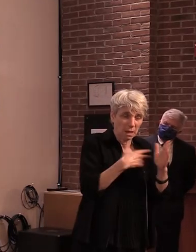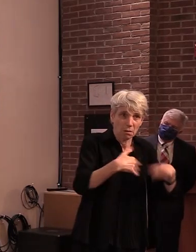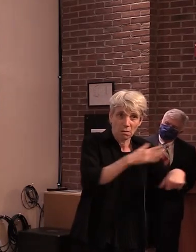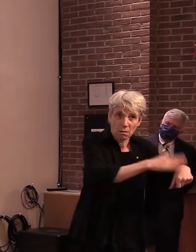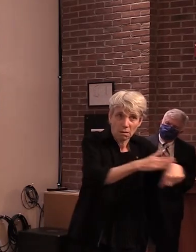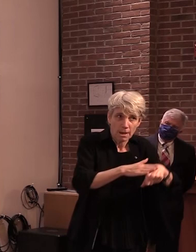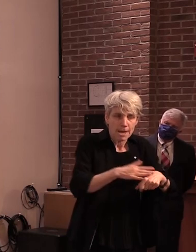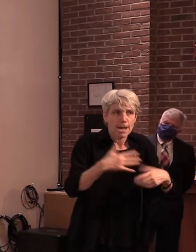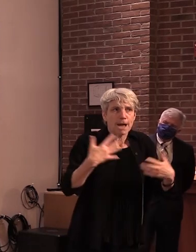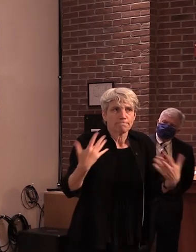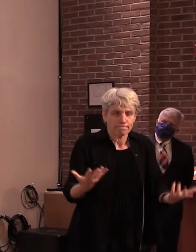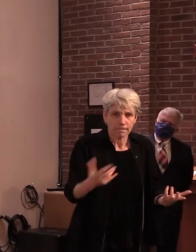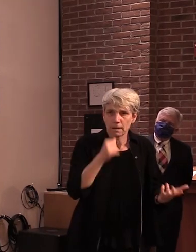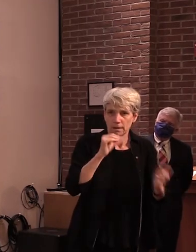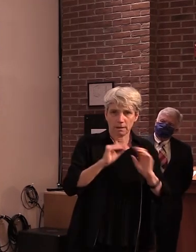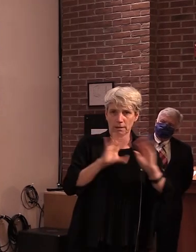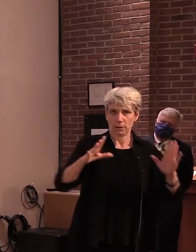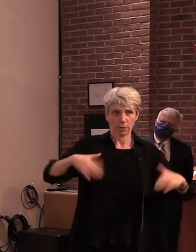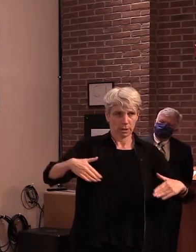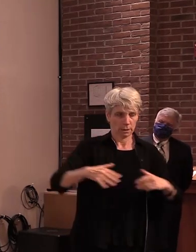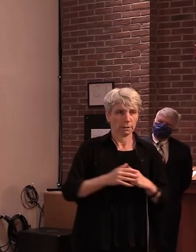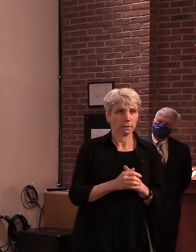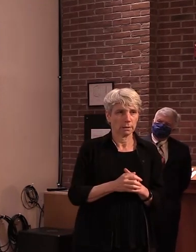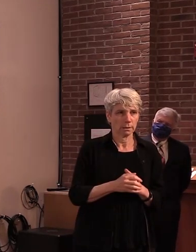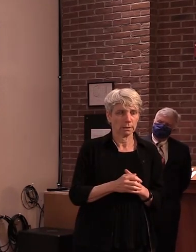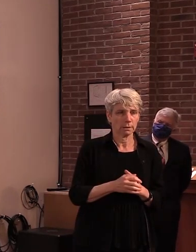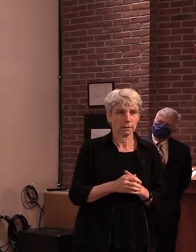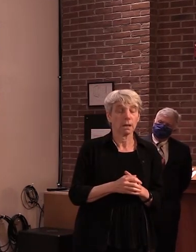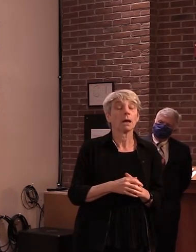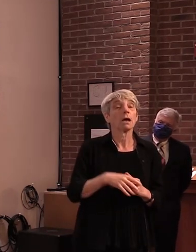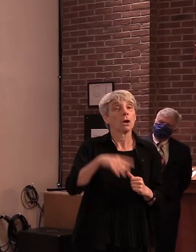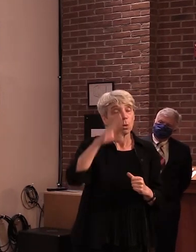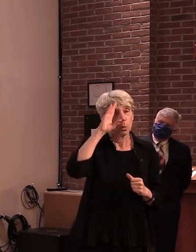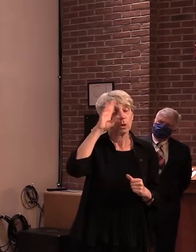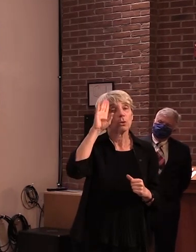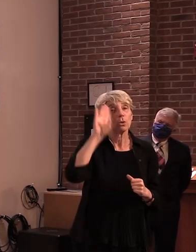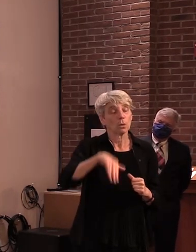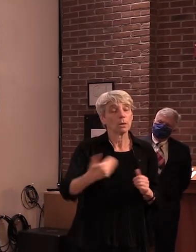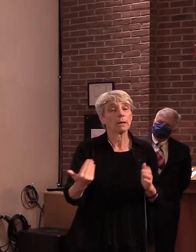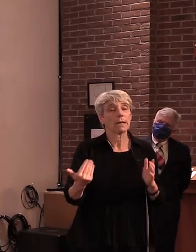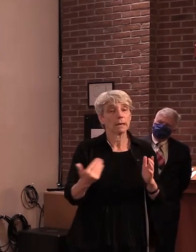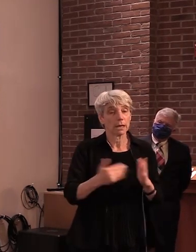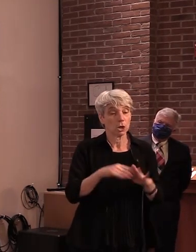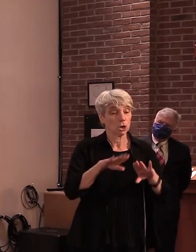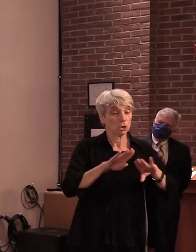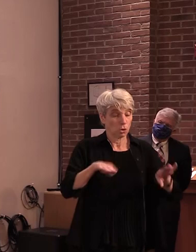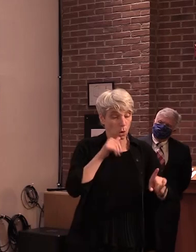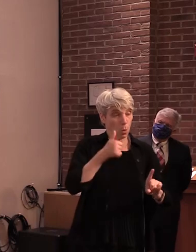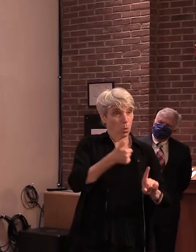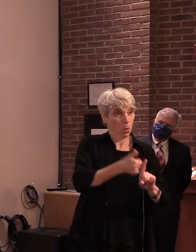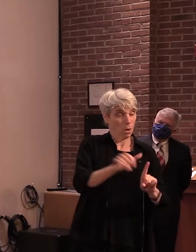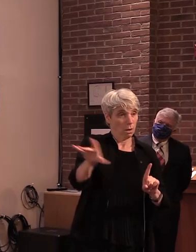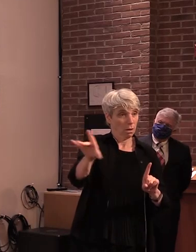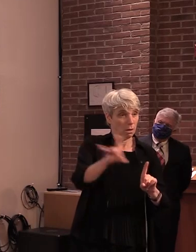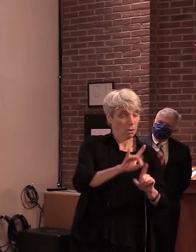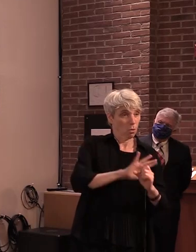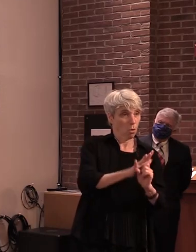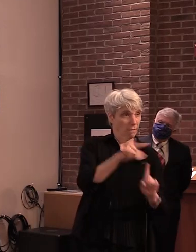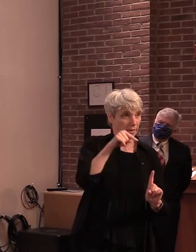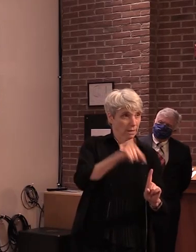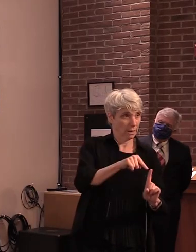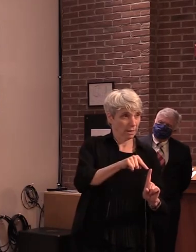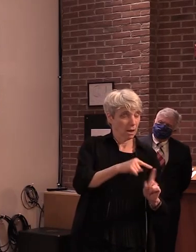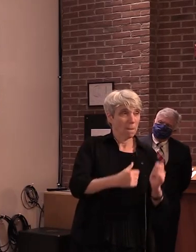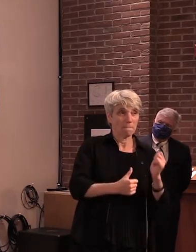know, again, that children do have a very low rate of getting ill with